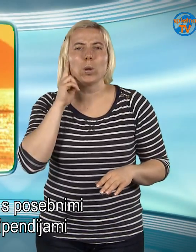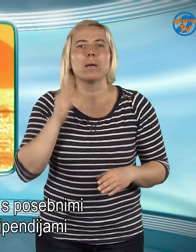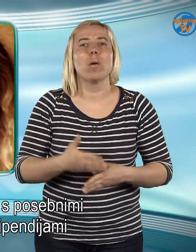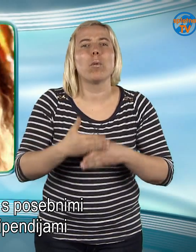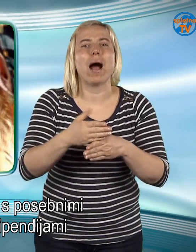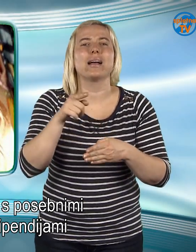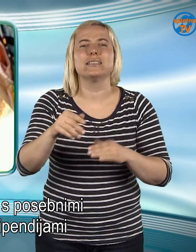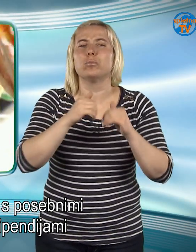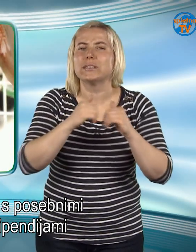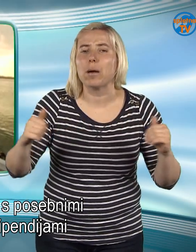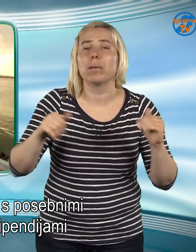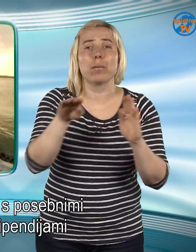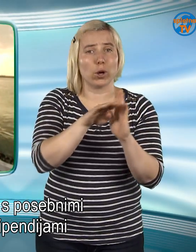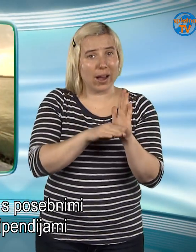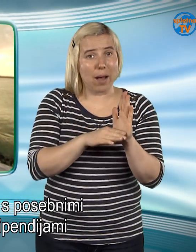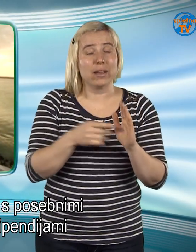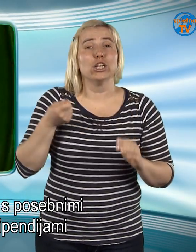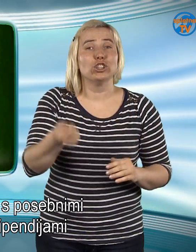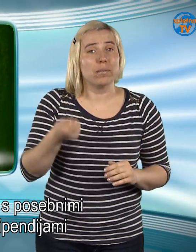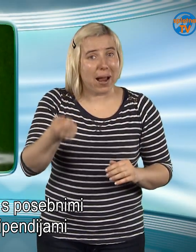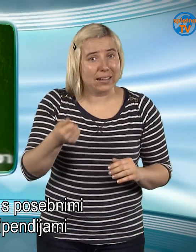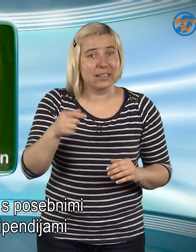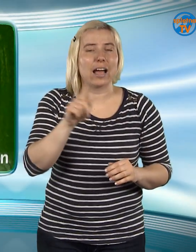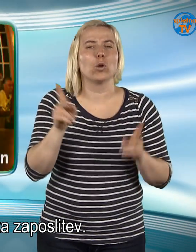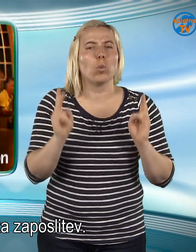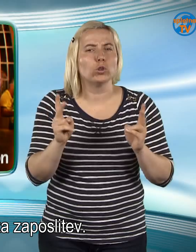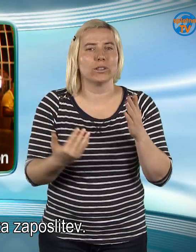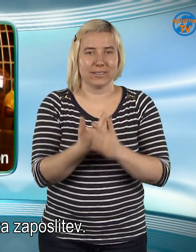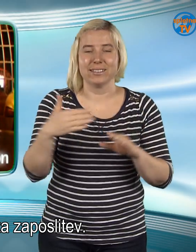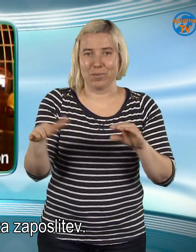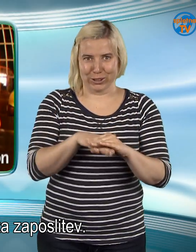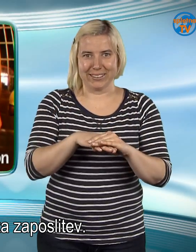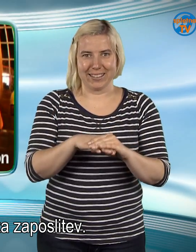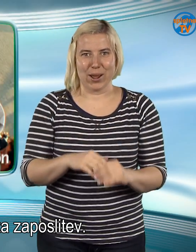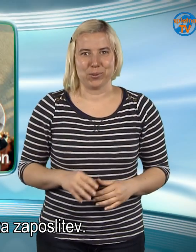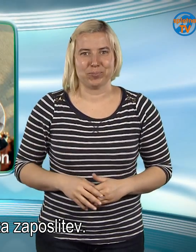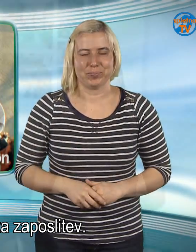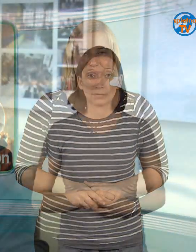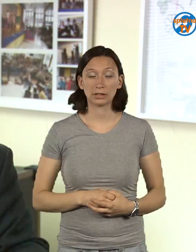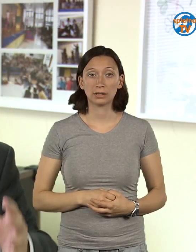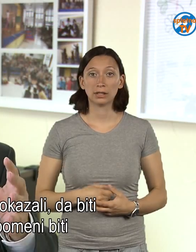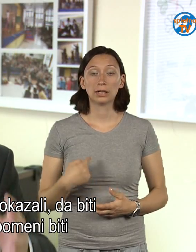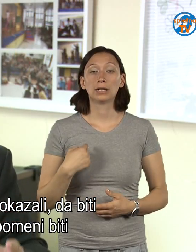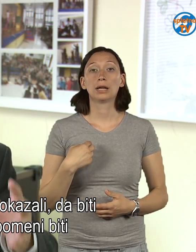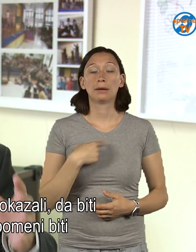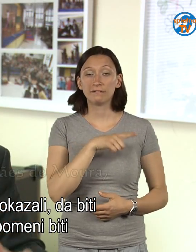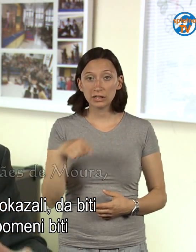Gluhim pomaga s posebnimi programi, štipendijami in z možnostmi za zaposlitev. We do want